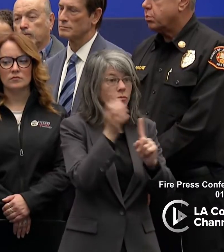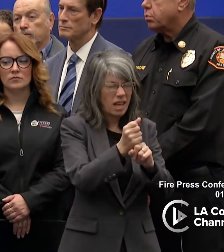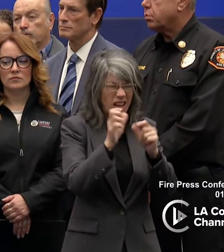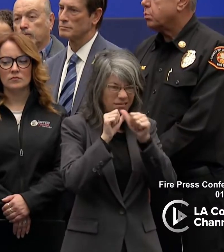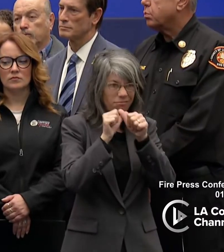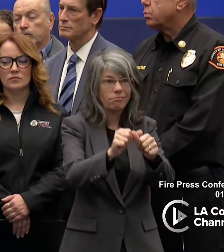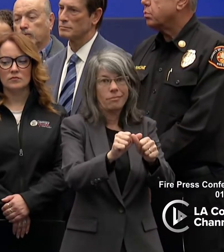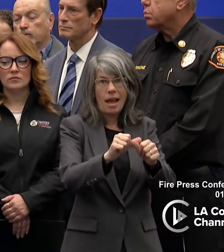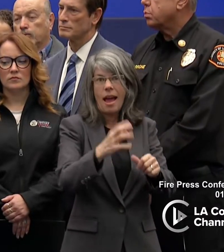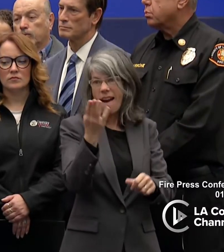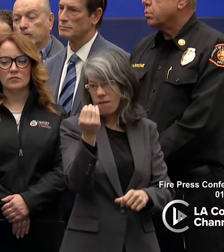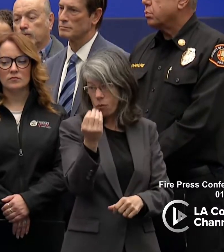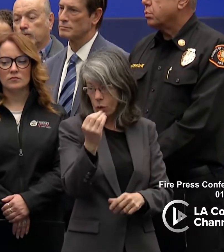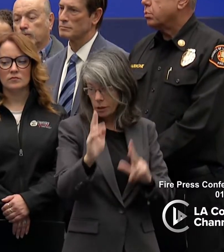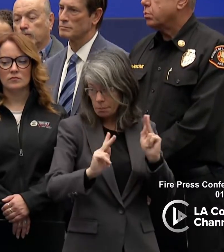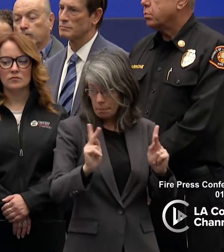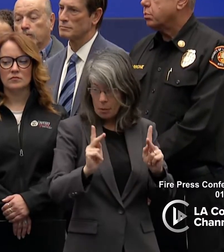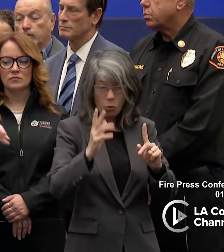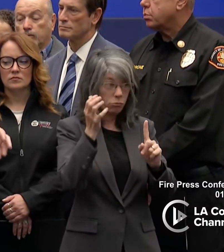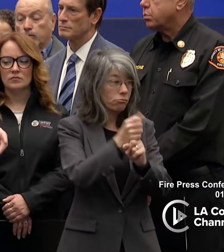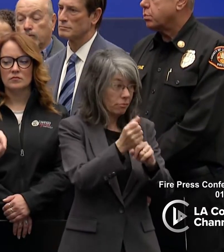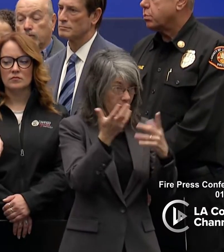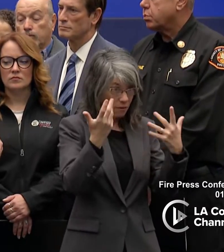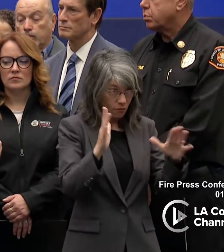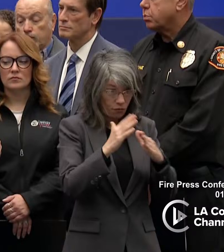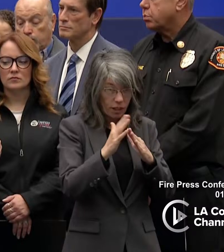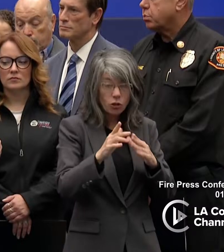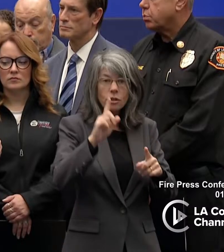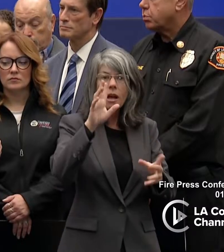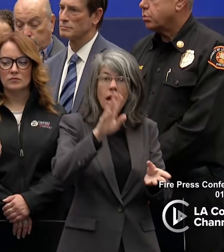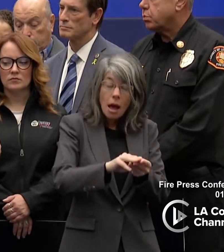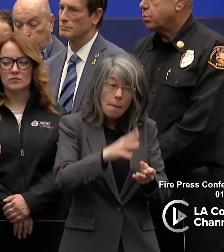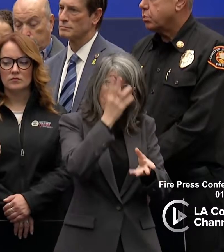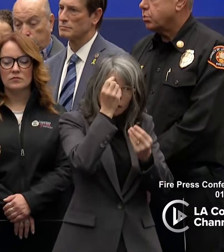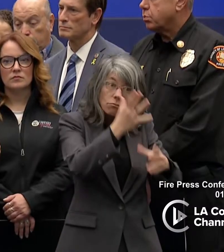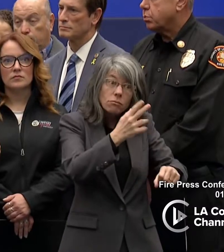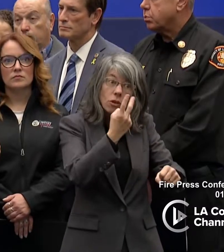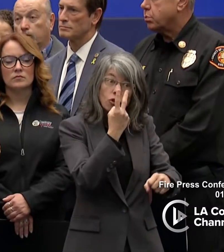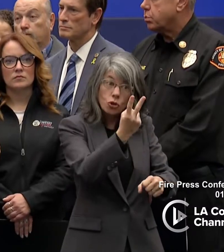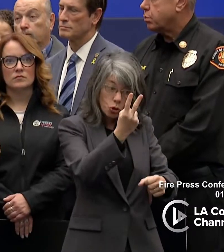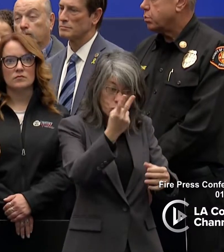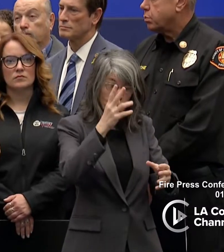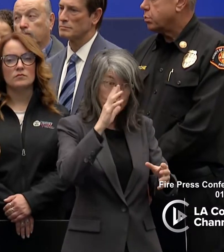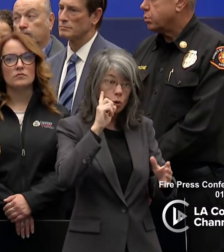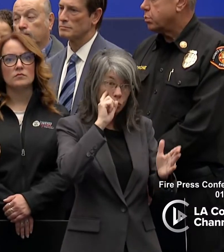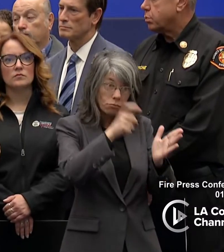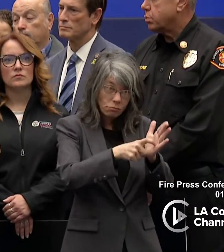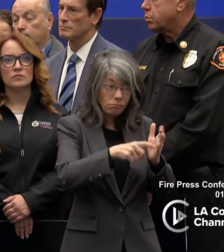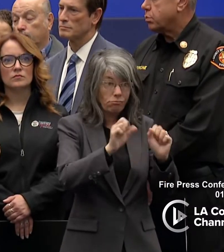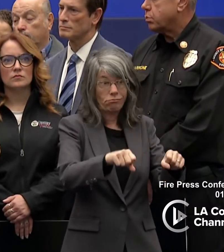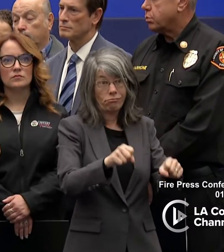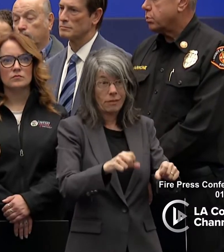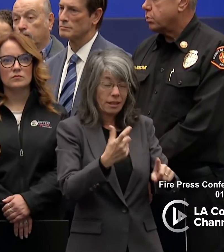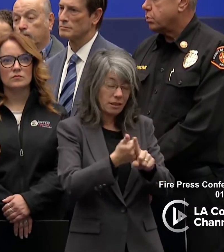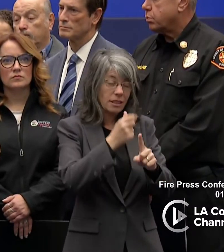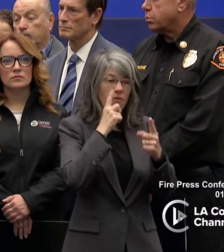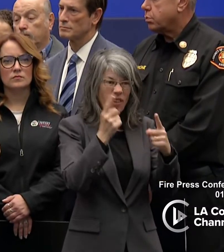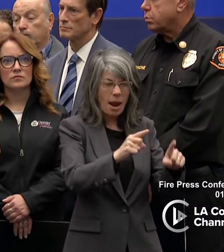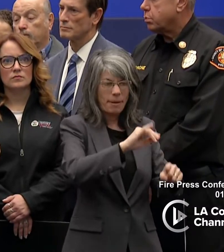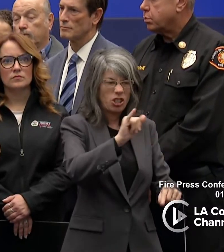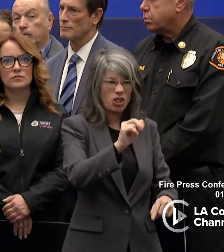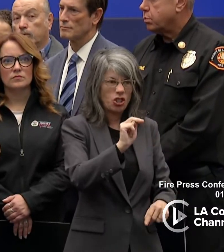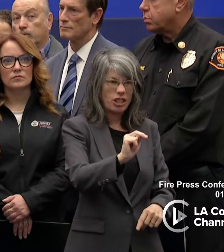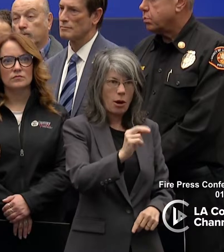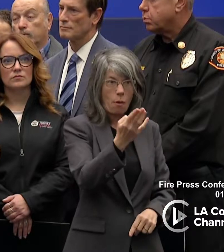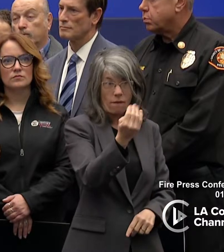at 14. But we'd like to update all of you on 2 notable arrests that were made on January 14th, just outside the